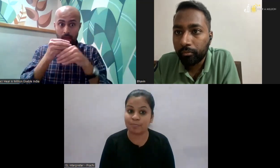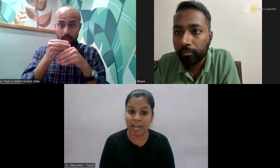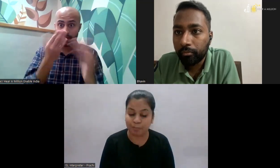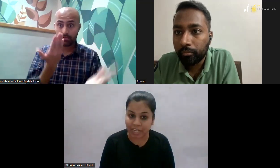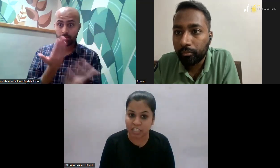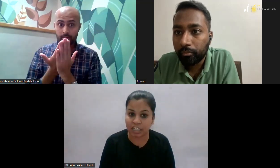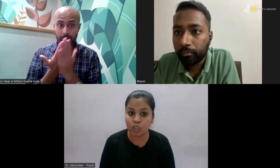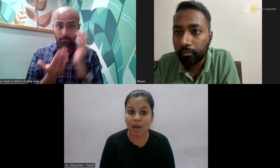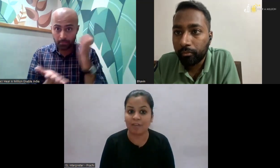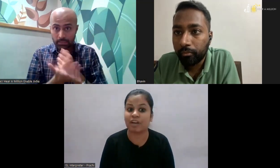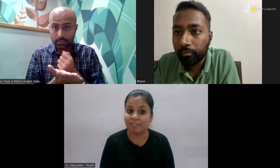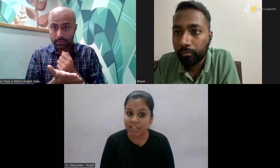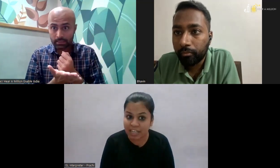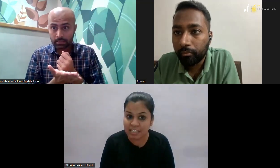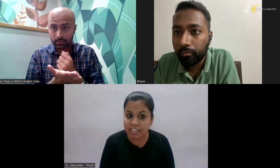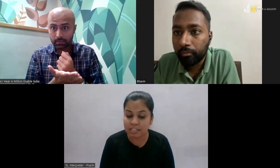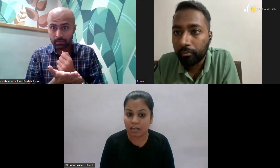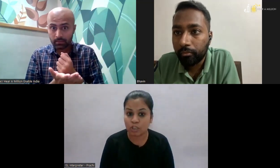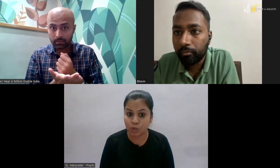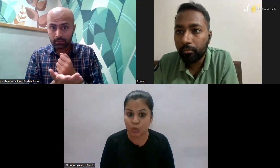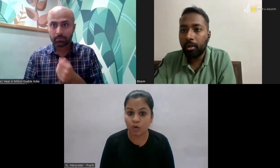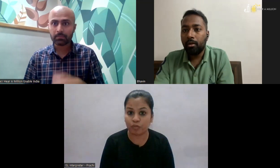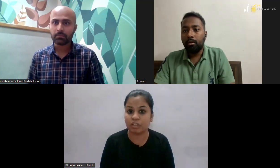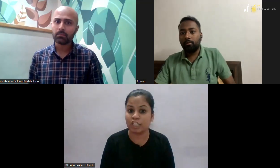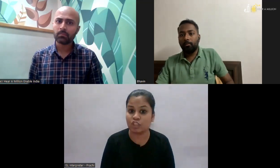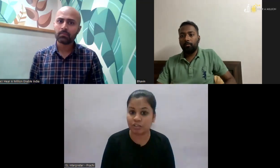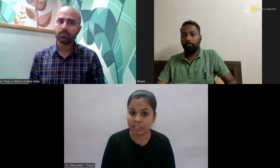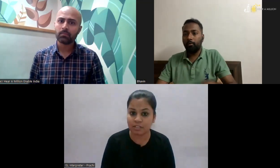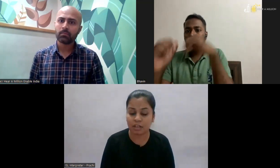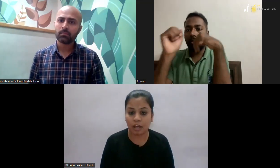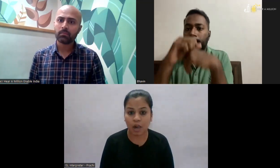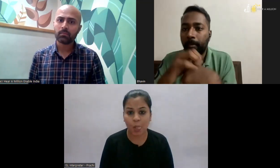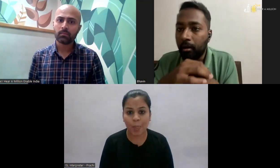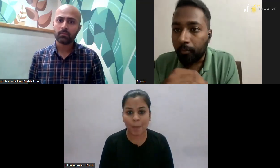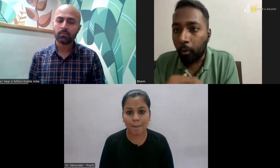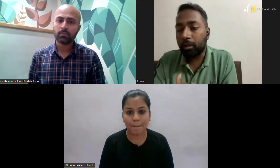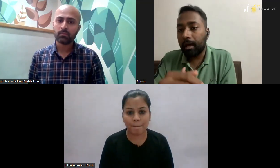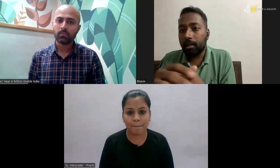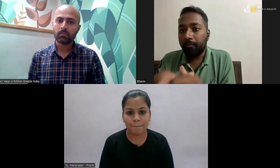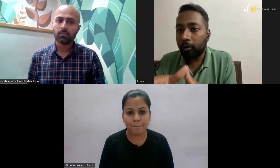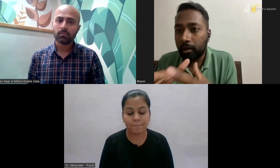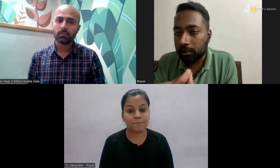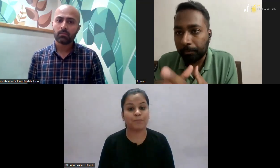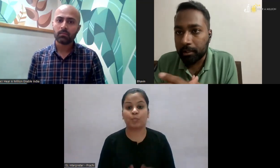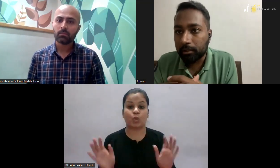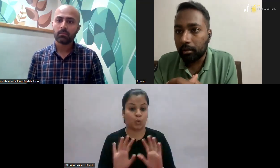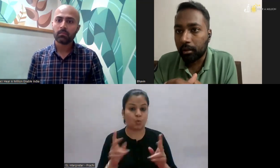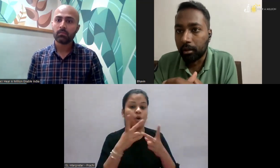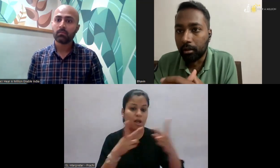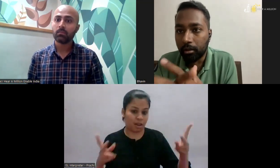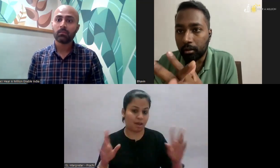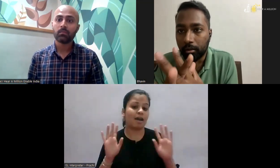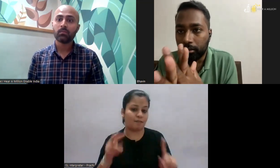this mandatory to have driving license too for the insurance? Both are different aspects,